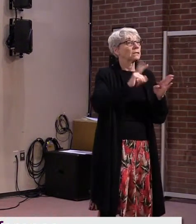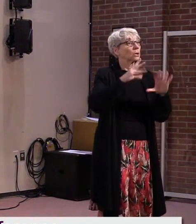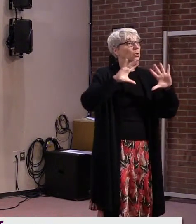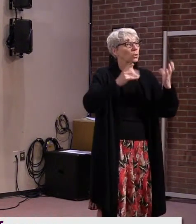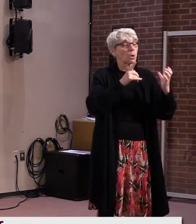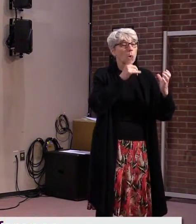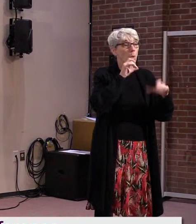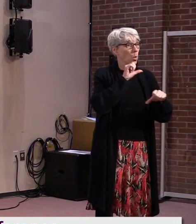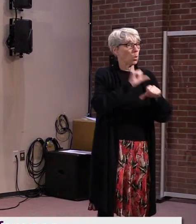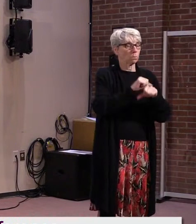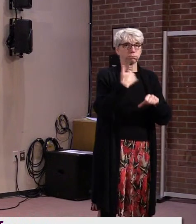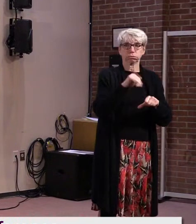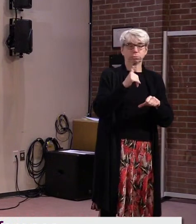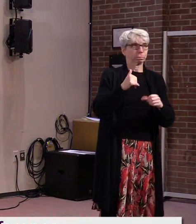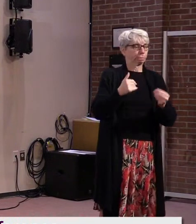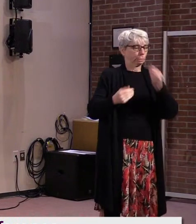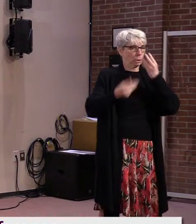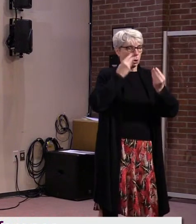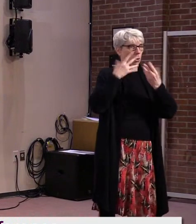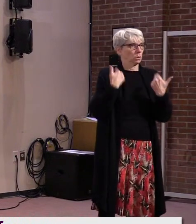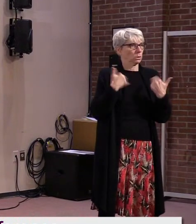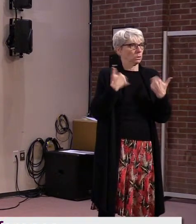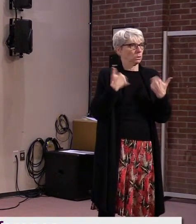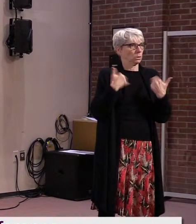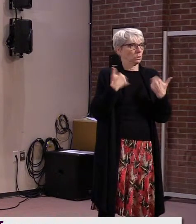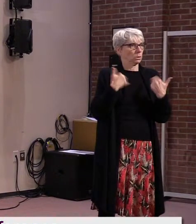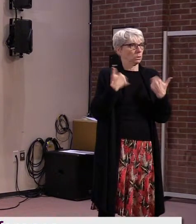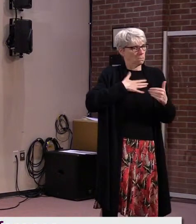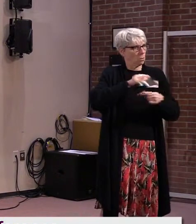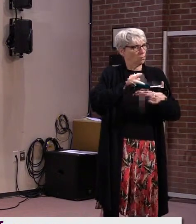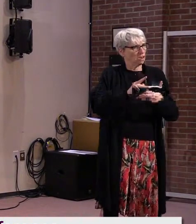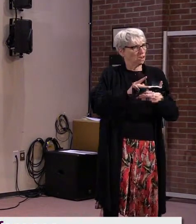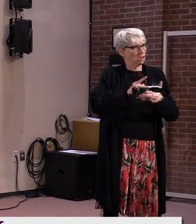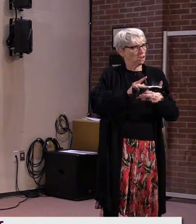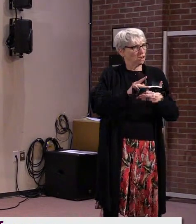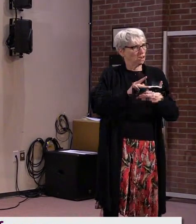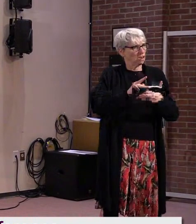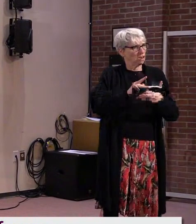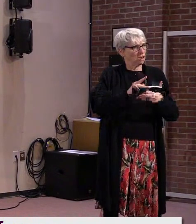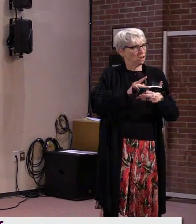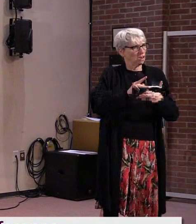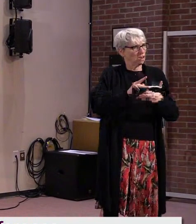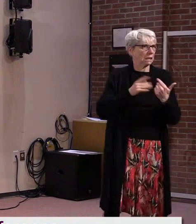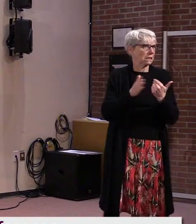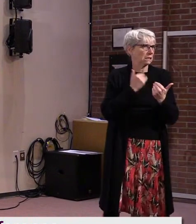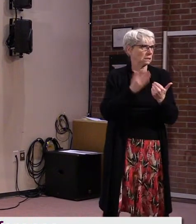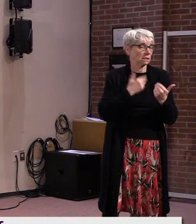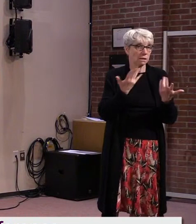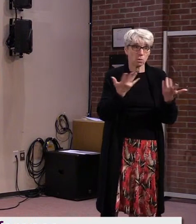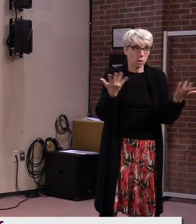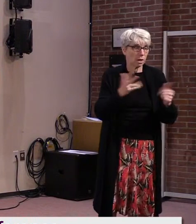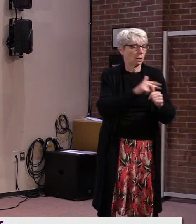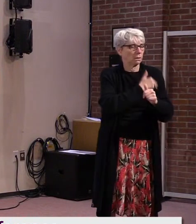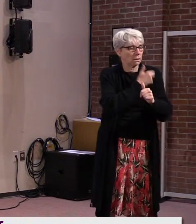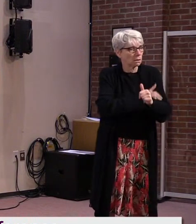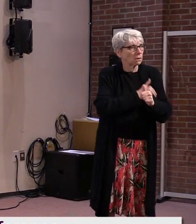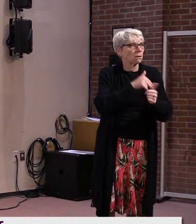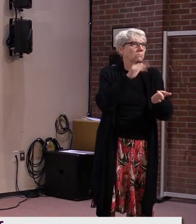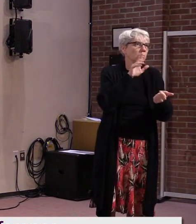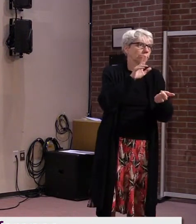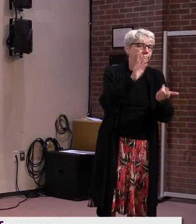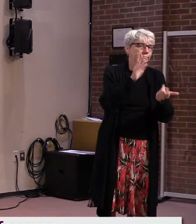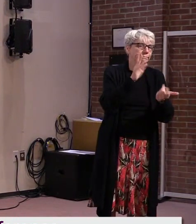are more likely to be exposed to or spread COVID. This means health care and long-term care